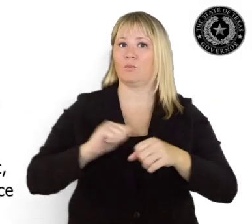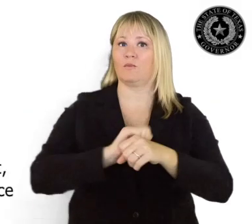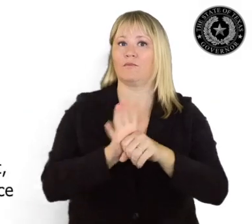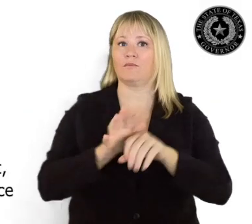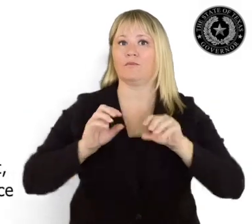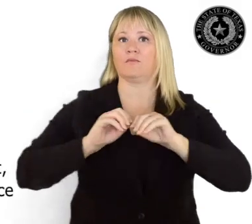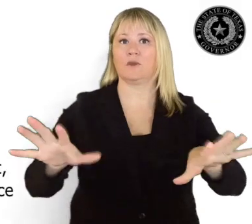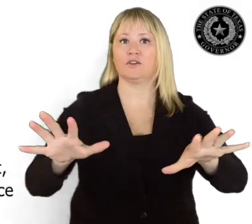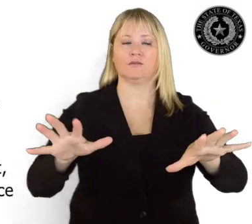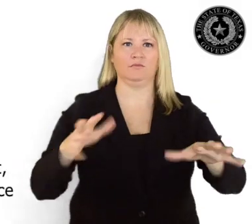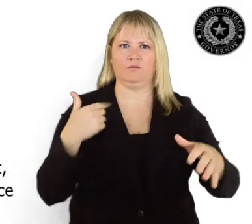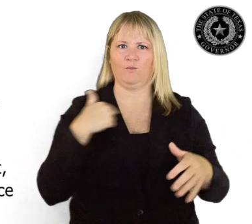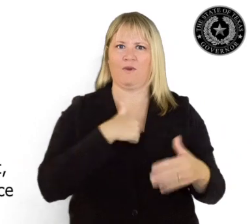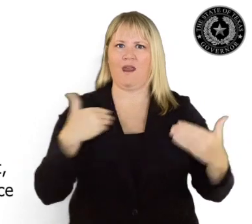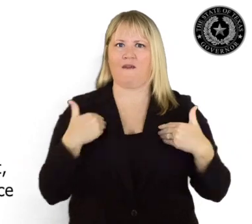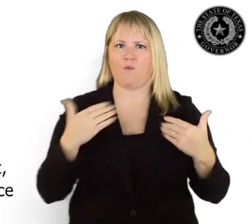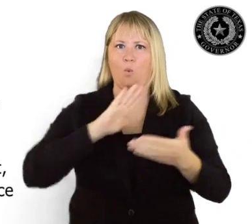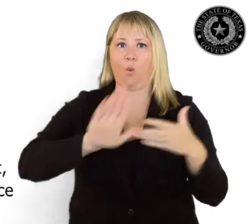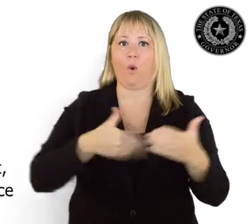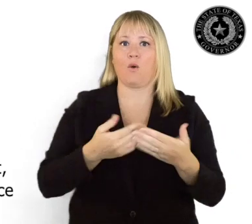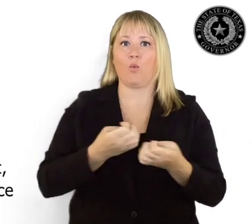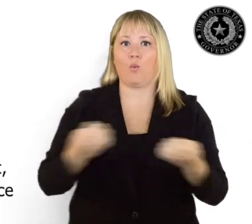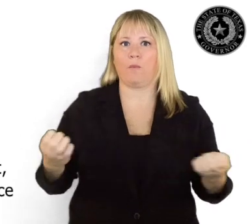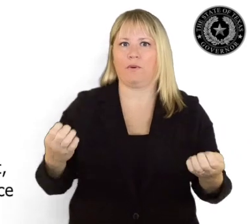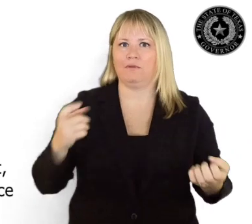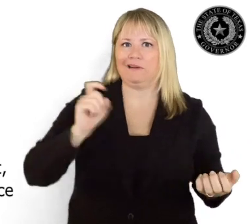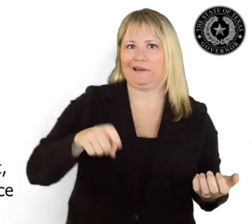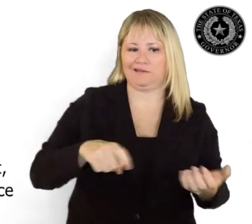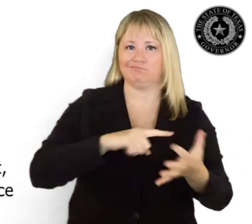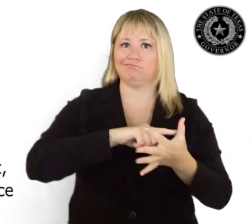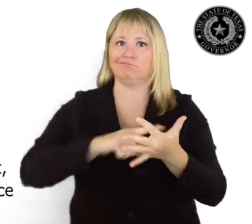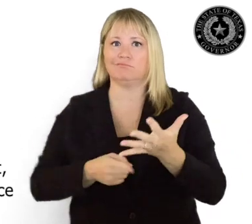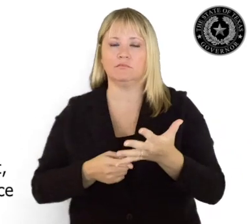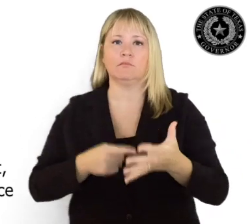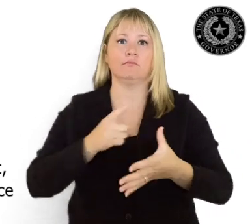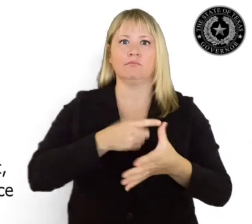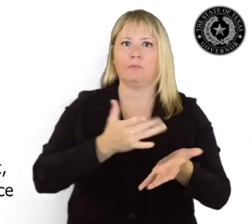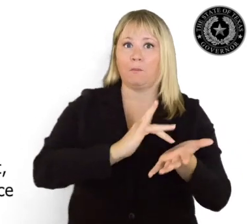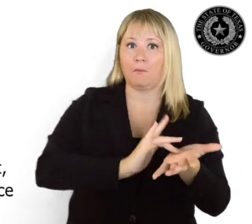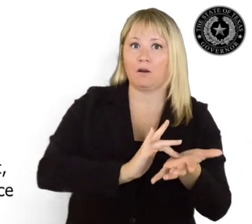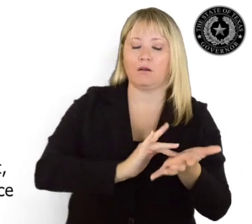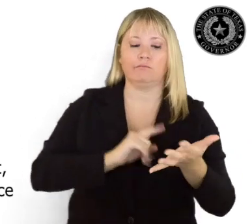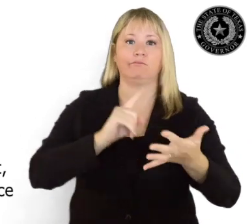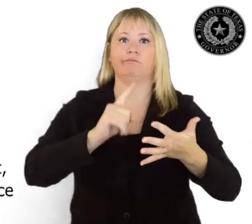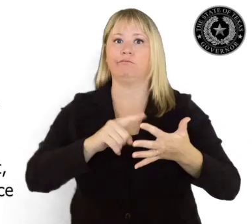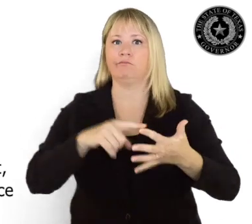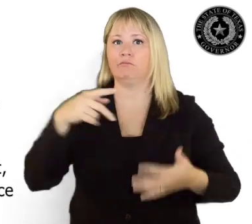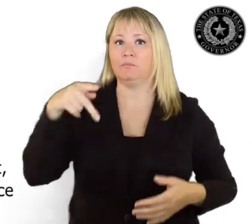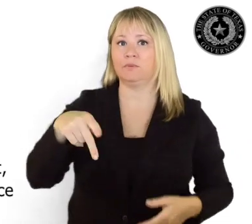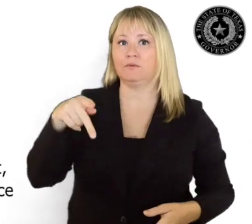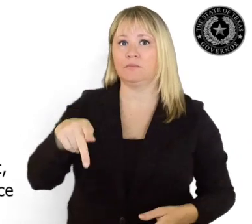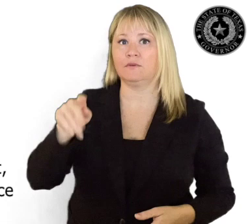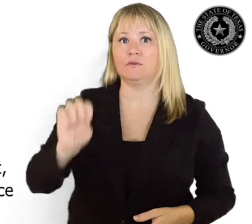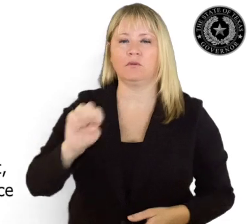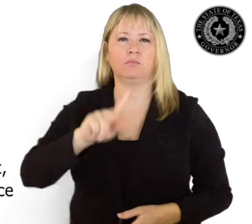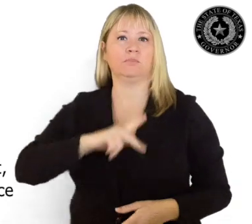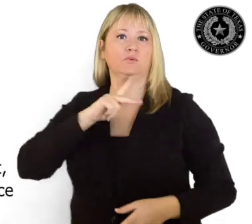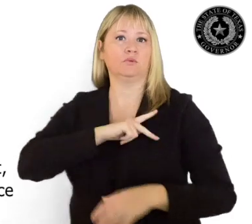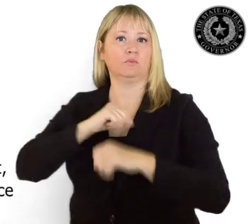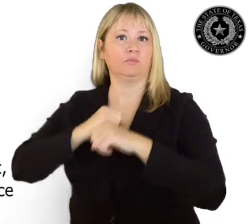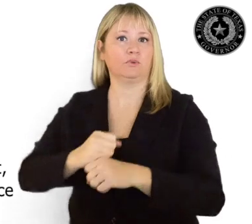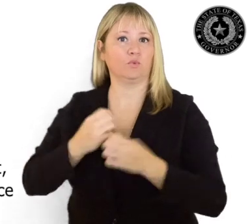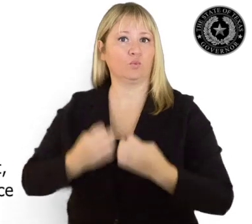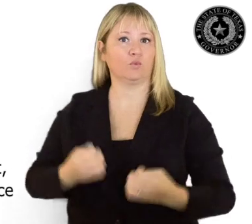whereas, due to improved medical treatments for COVID-19 patients, substantial increases in testing, abundant supplies of